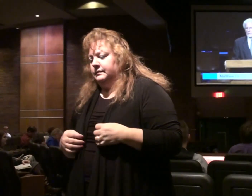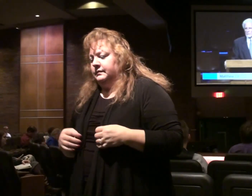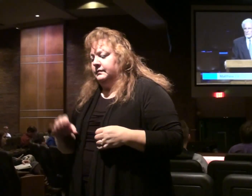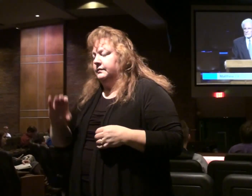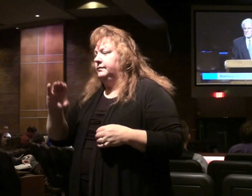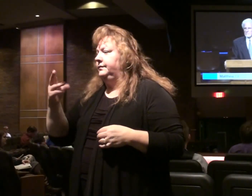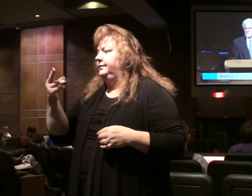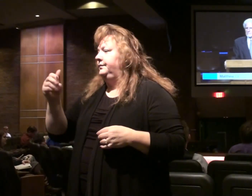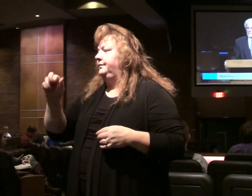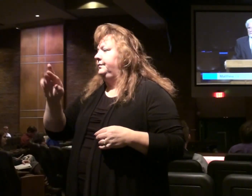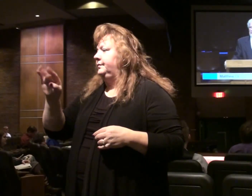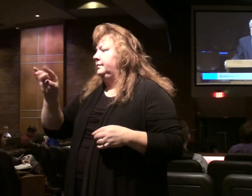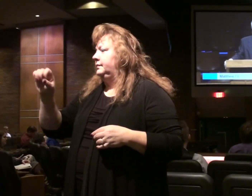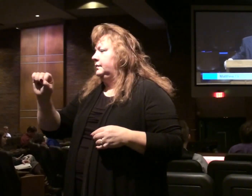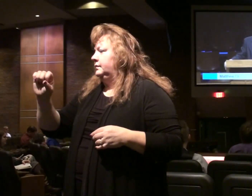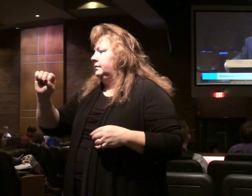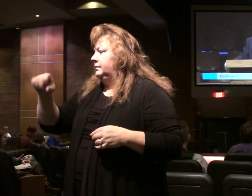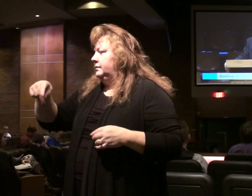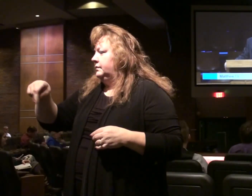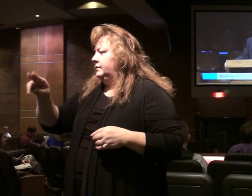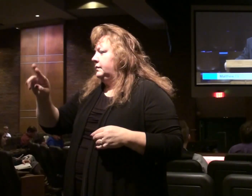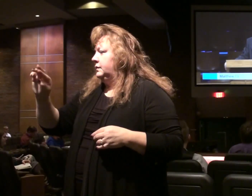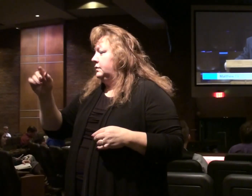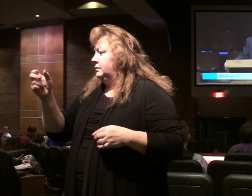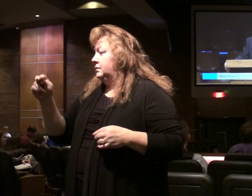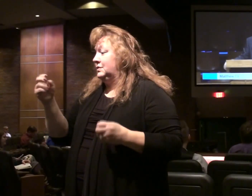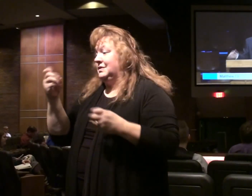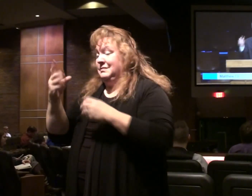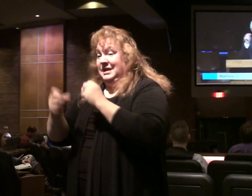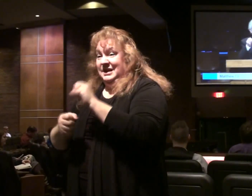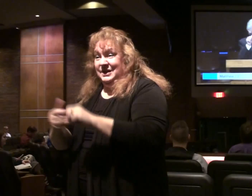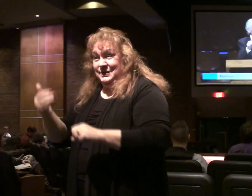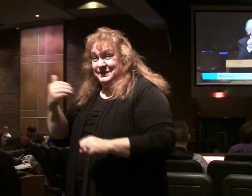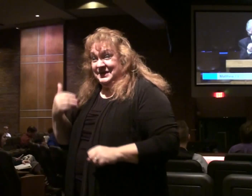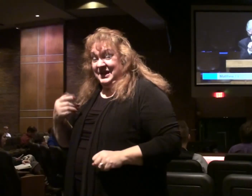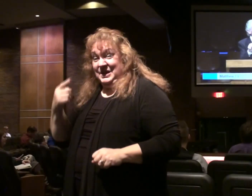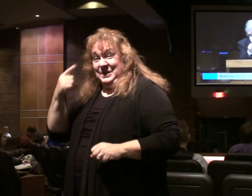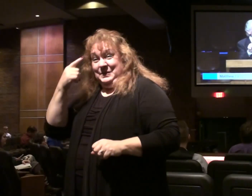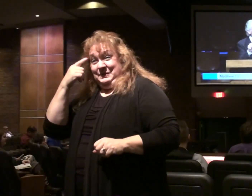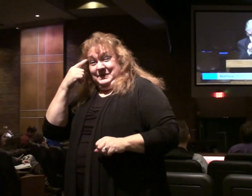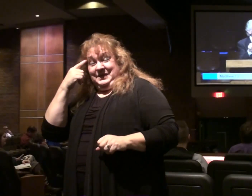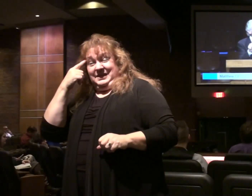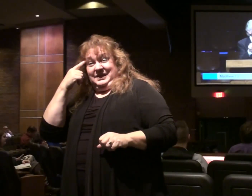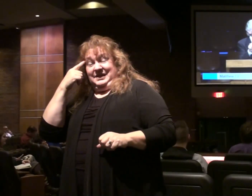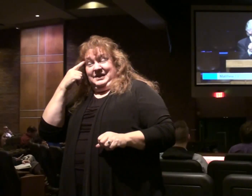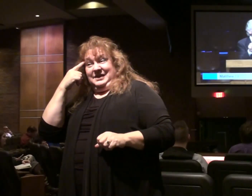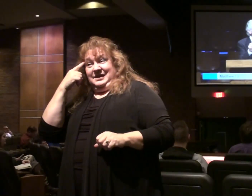Charles Spurgeon, many years ago, said, if you think you